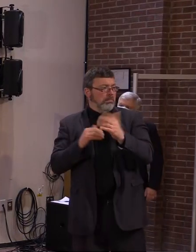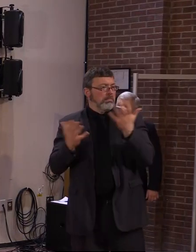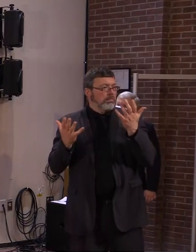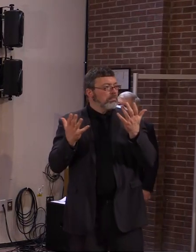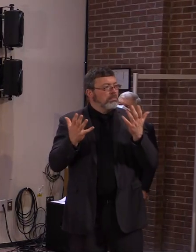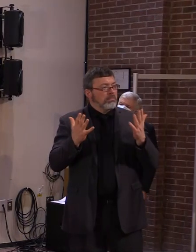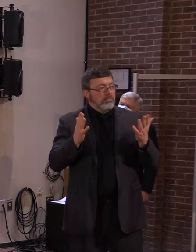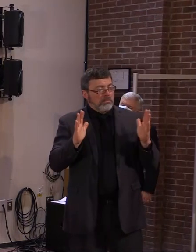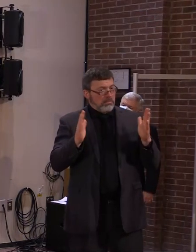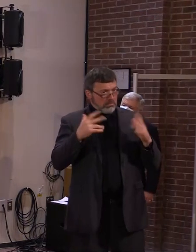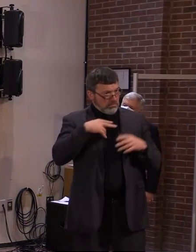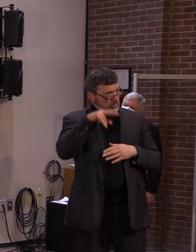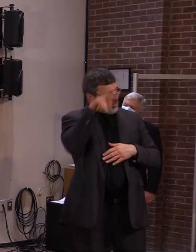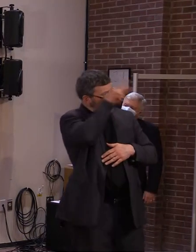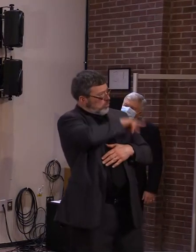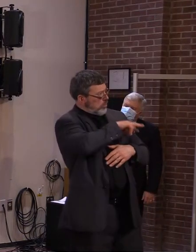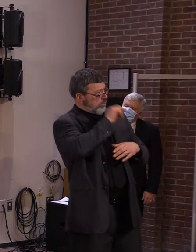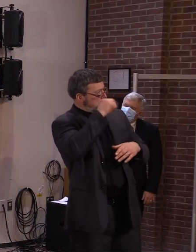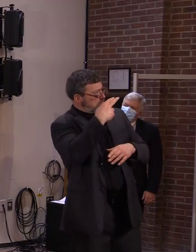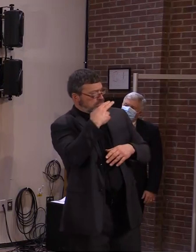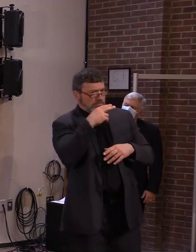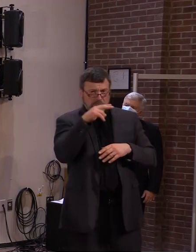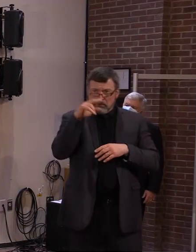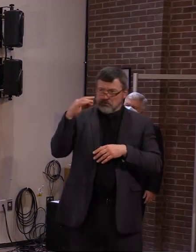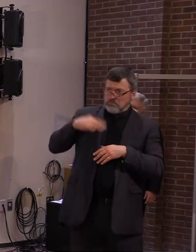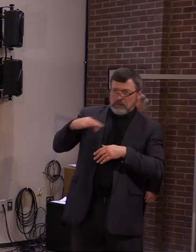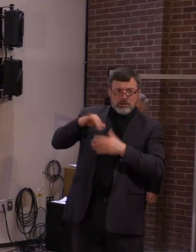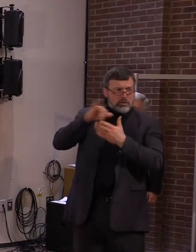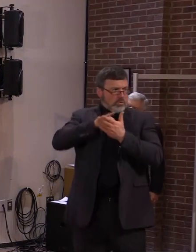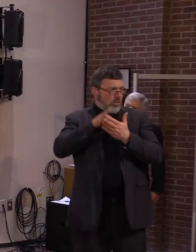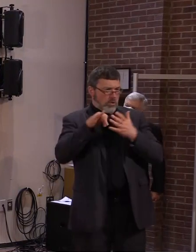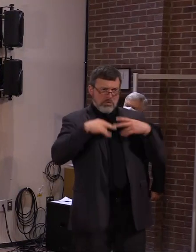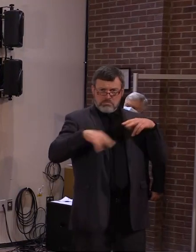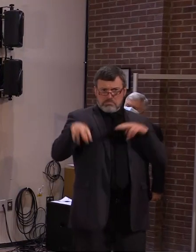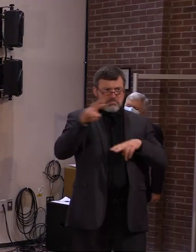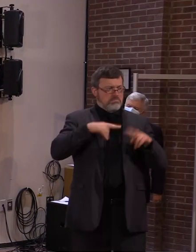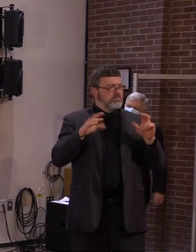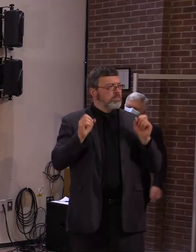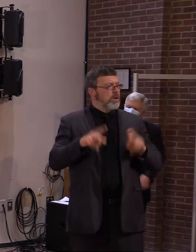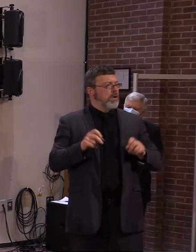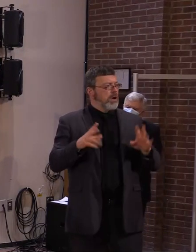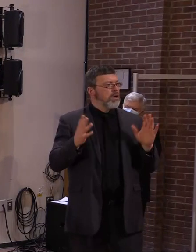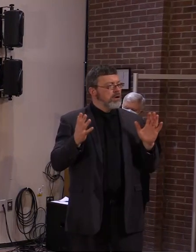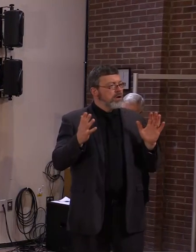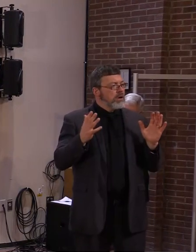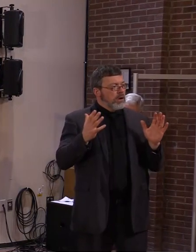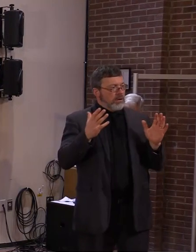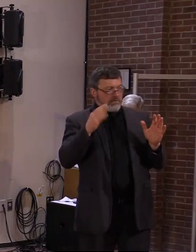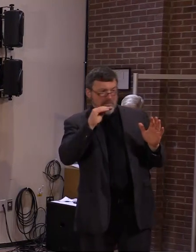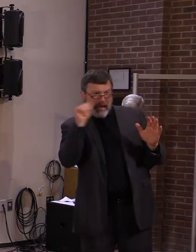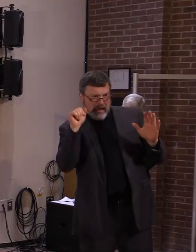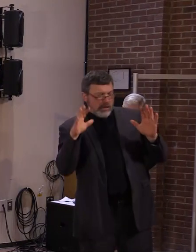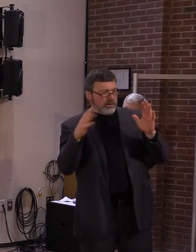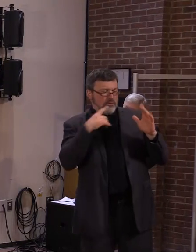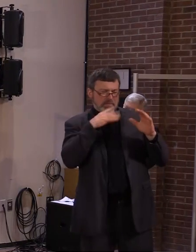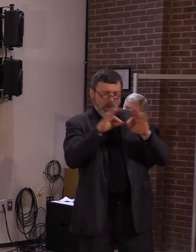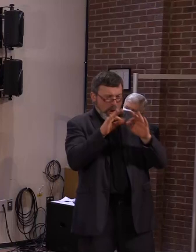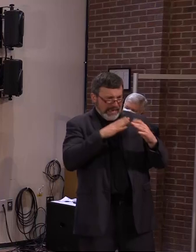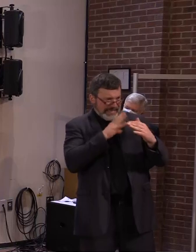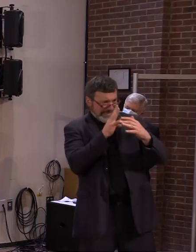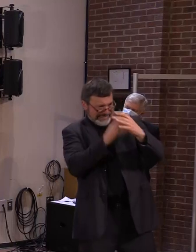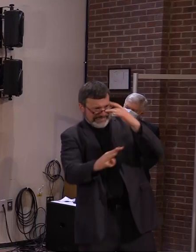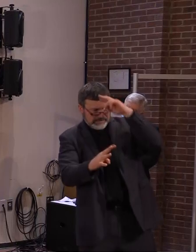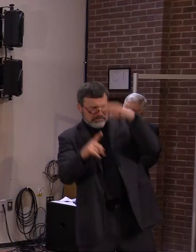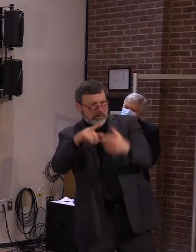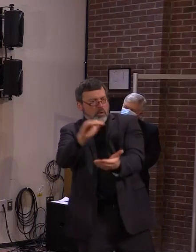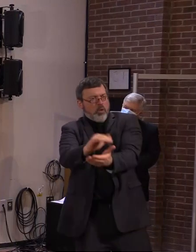have been impacted. So we're watching our healthcare system, making sure that we're protecting them. And again, as we've